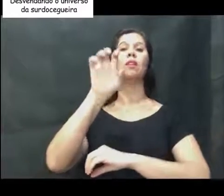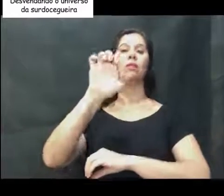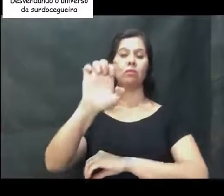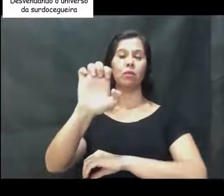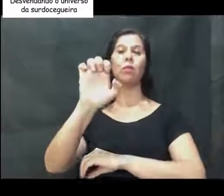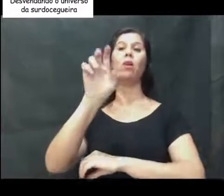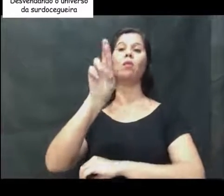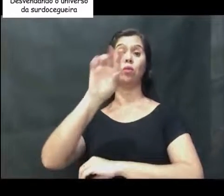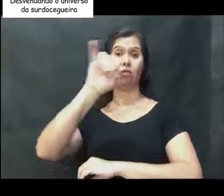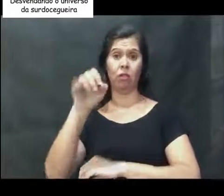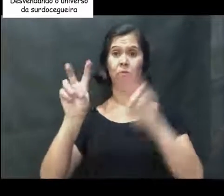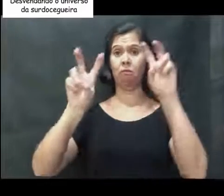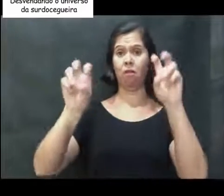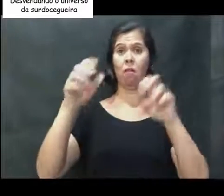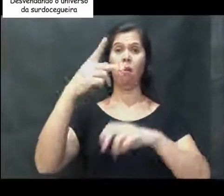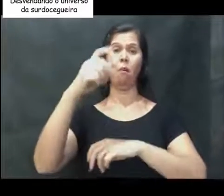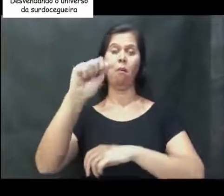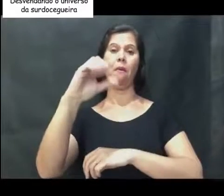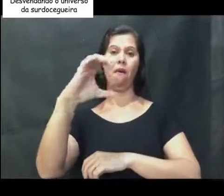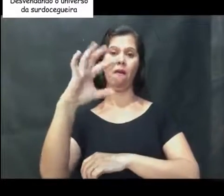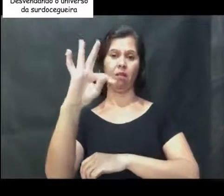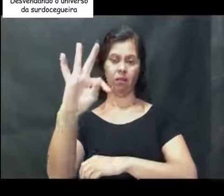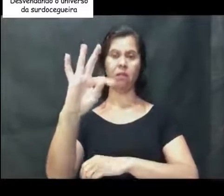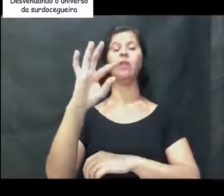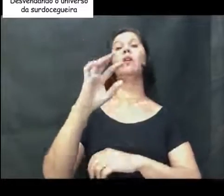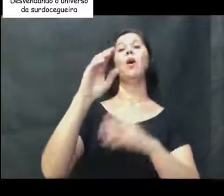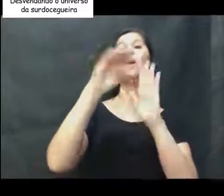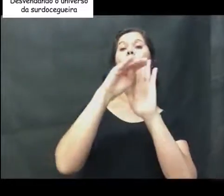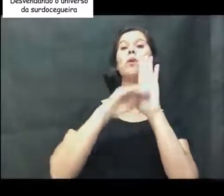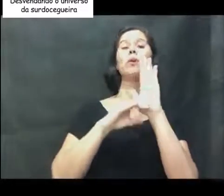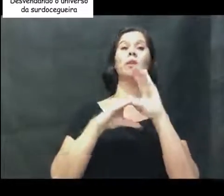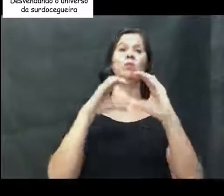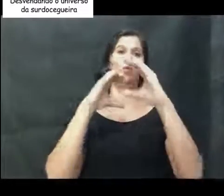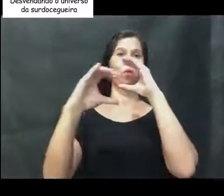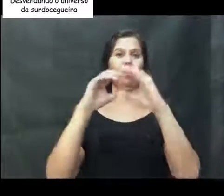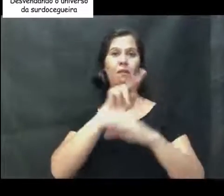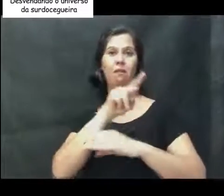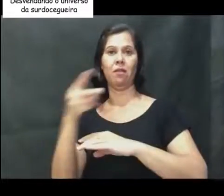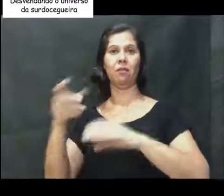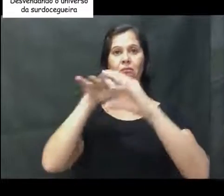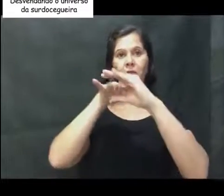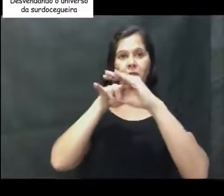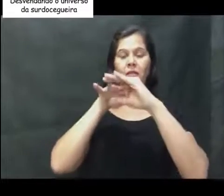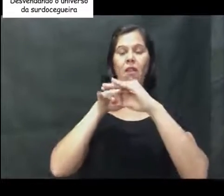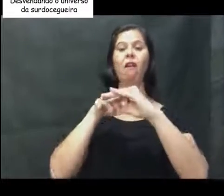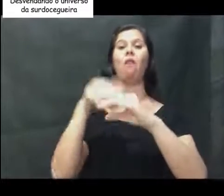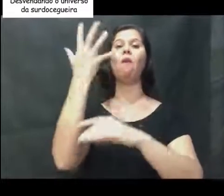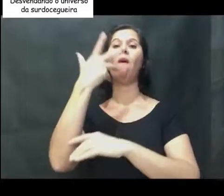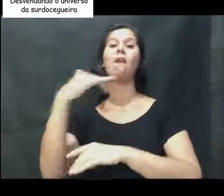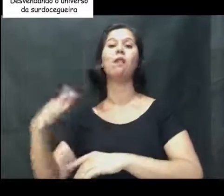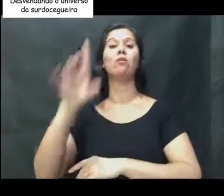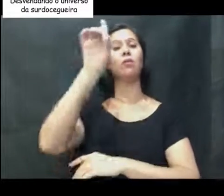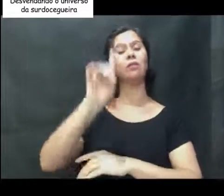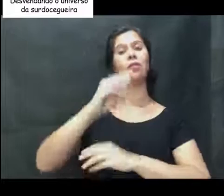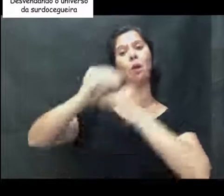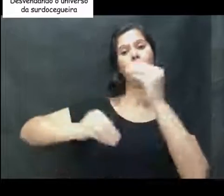at UERJ, entitled Pact, Alternative Tactile Communication Program for Children with Multiple Sensory